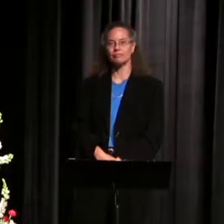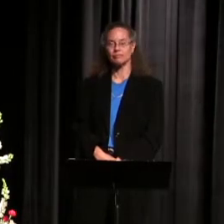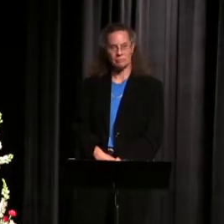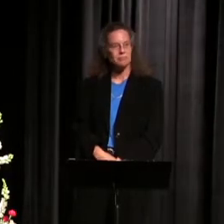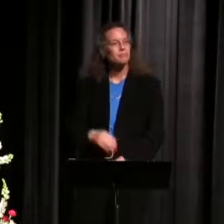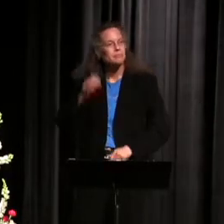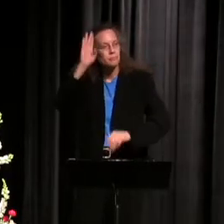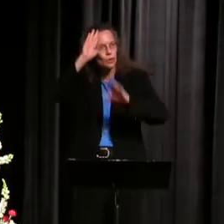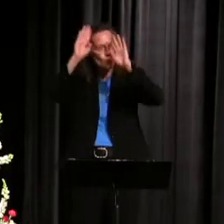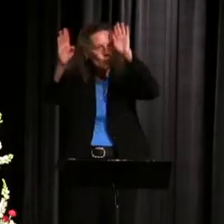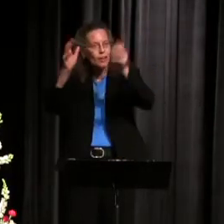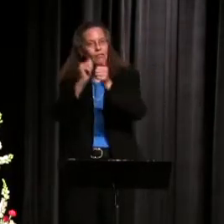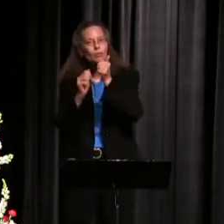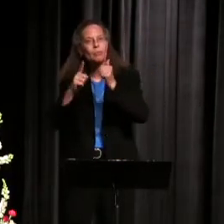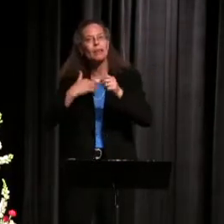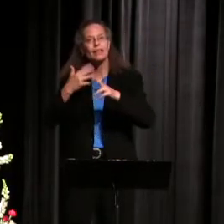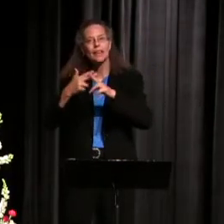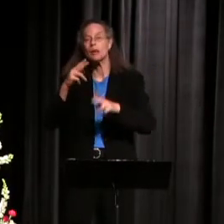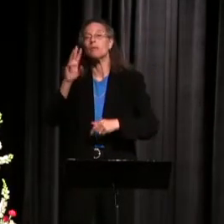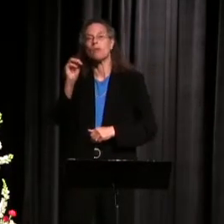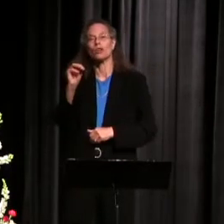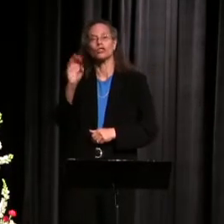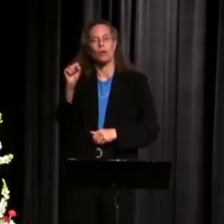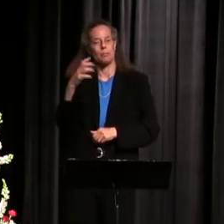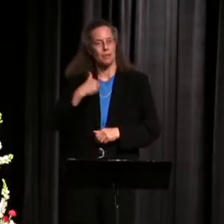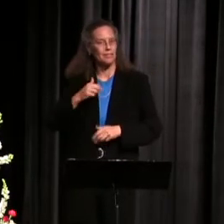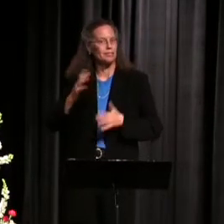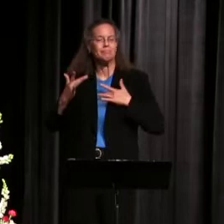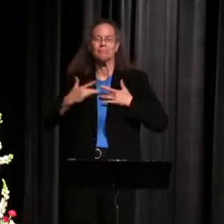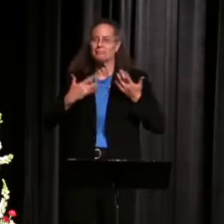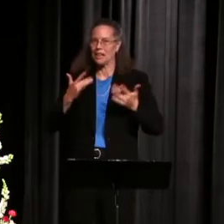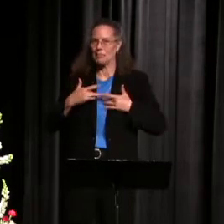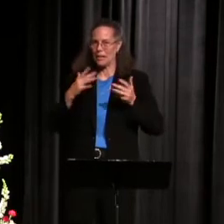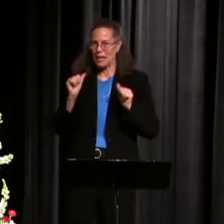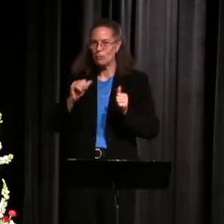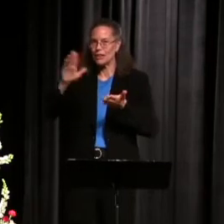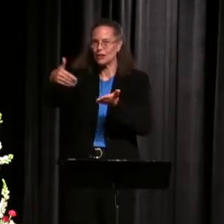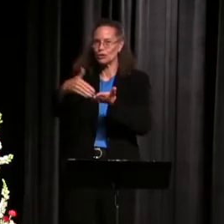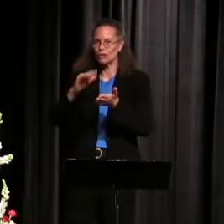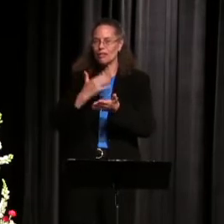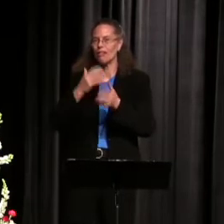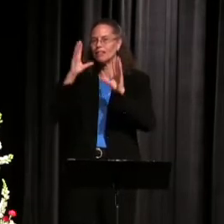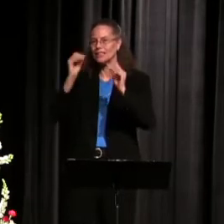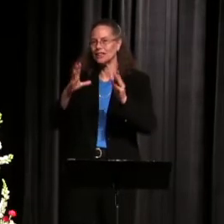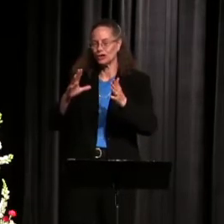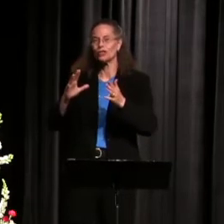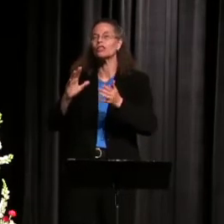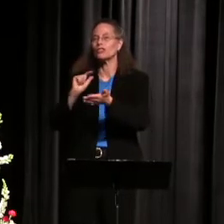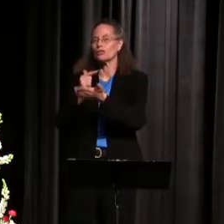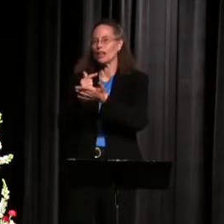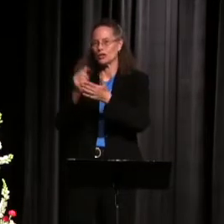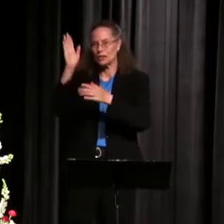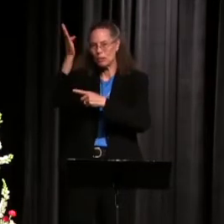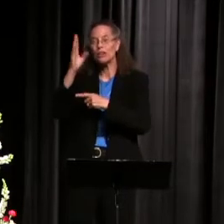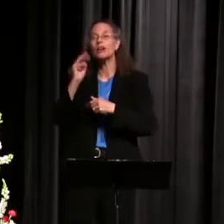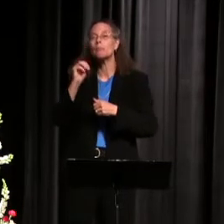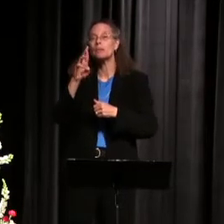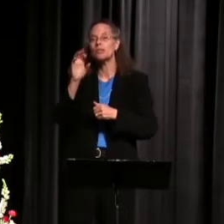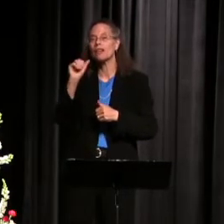Hello, everyone. My name is Morgan Schwab, and I'm very excited to be able to introduce our teacher graduation speaker, Mr.